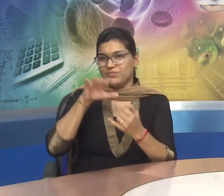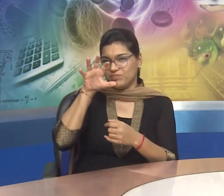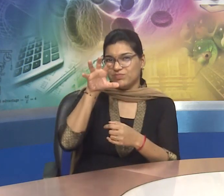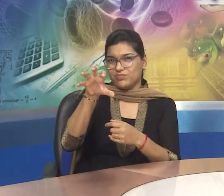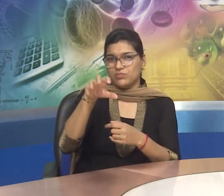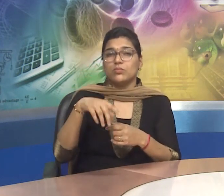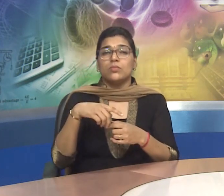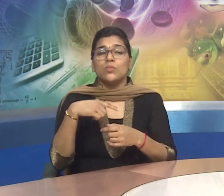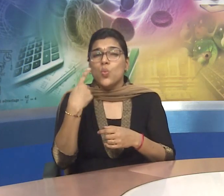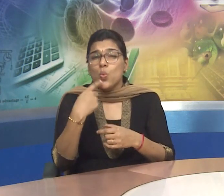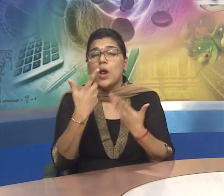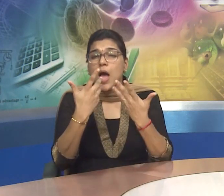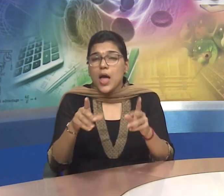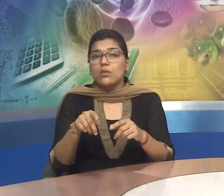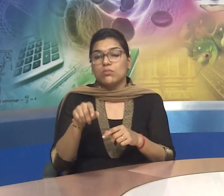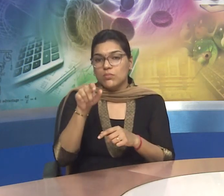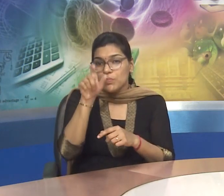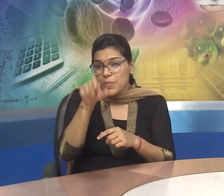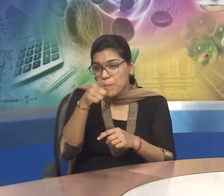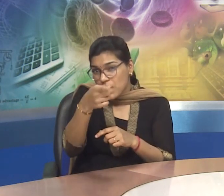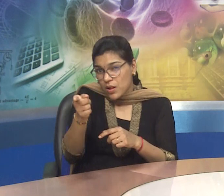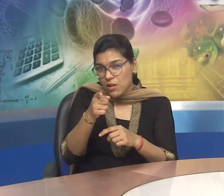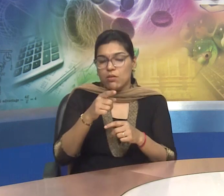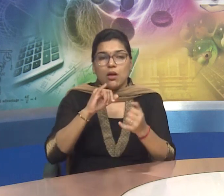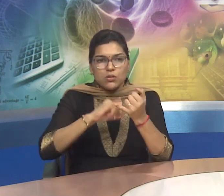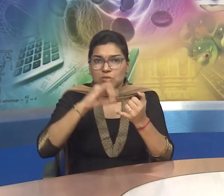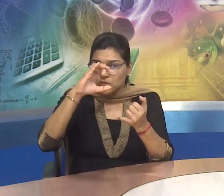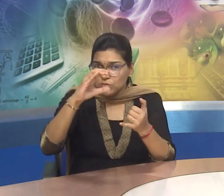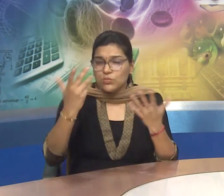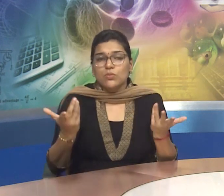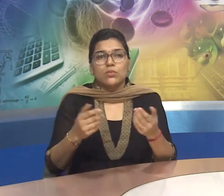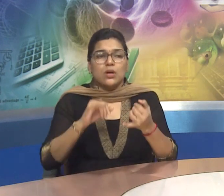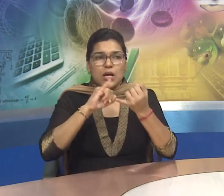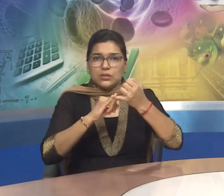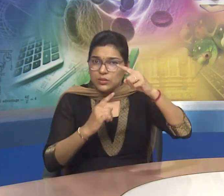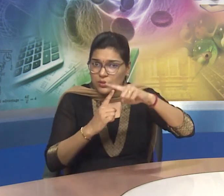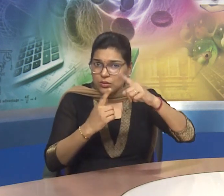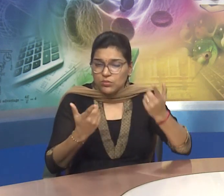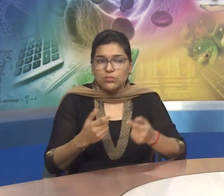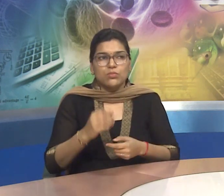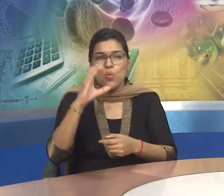Plus, in addition, but there is a state power.